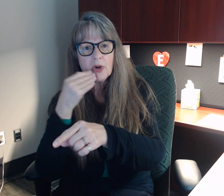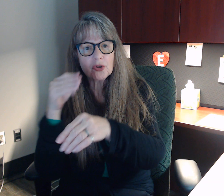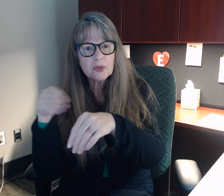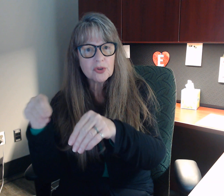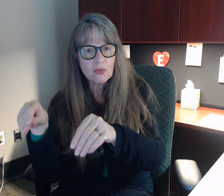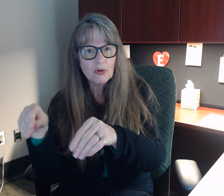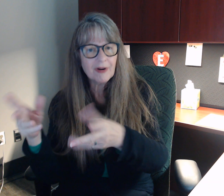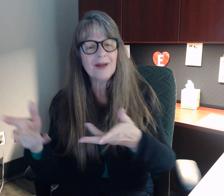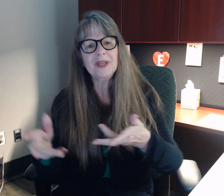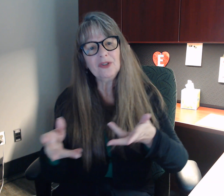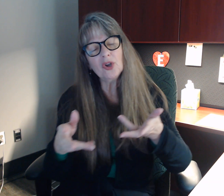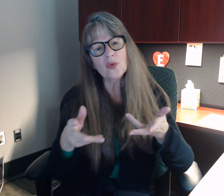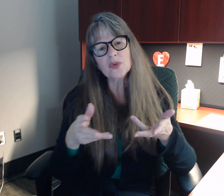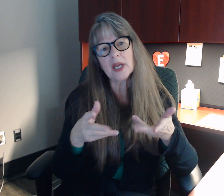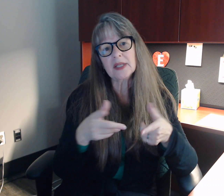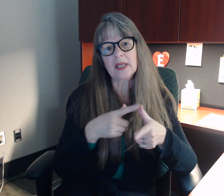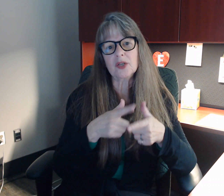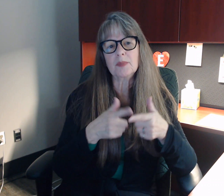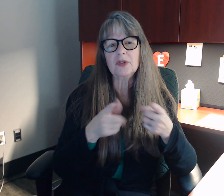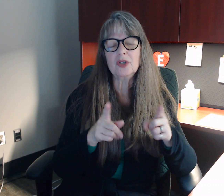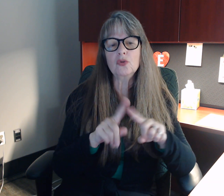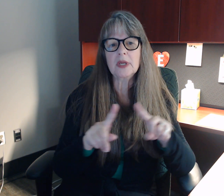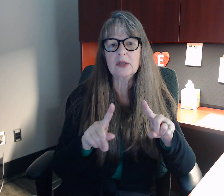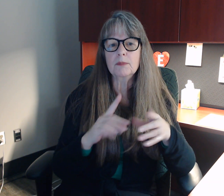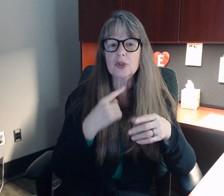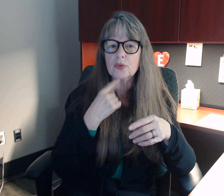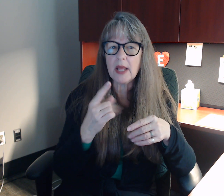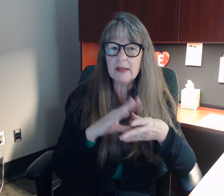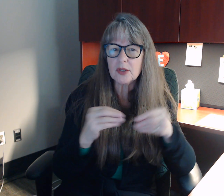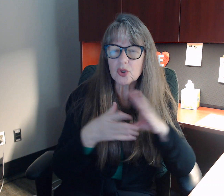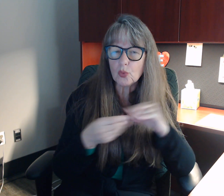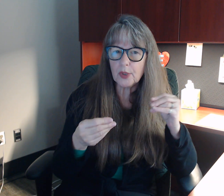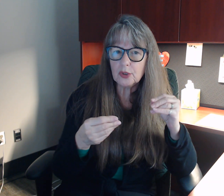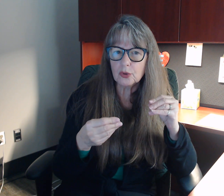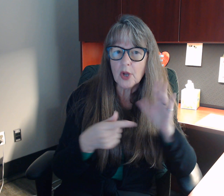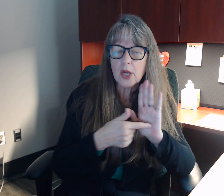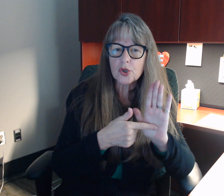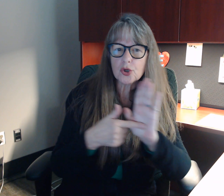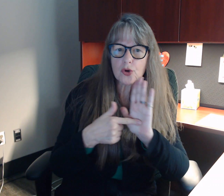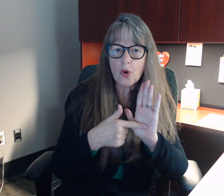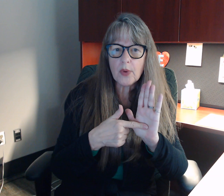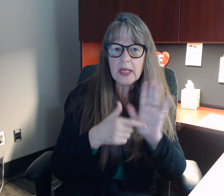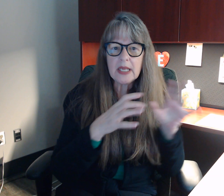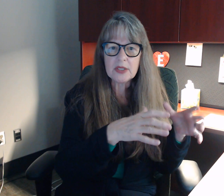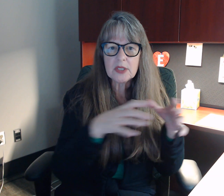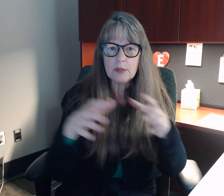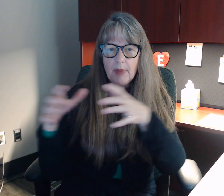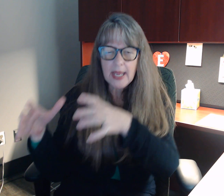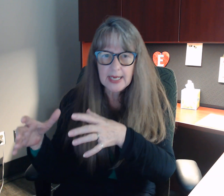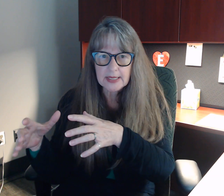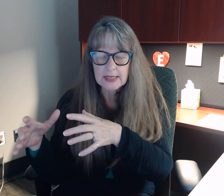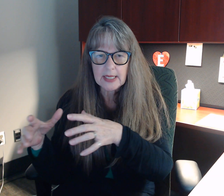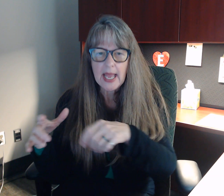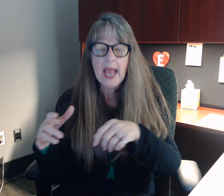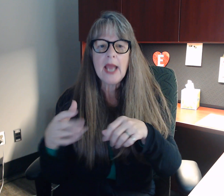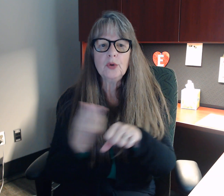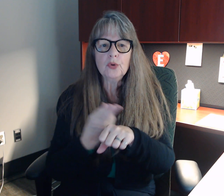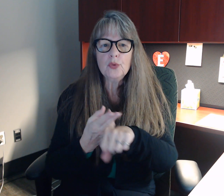grocery store. I mean, those kinds of things. But then you're telling the story and you're showing in space and you're using